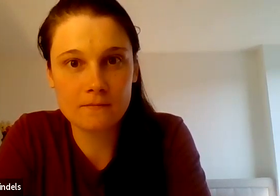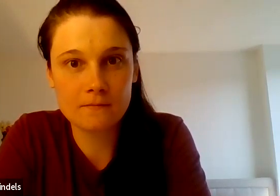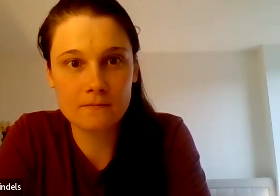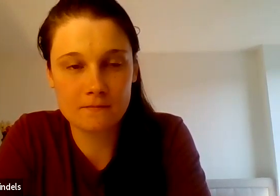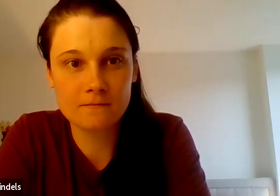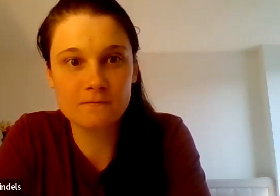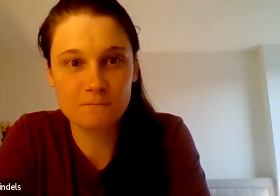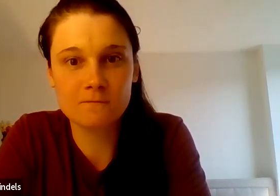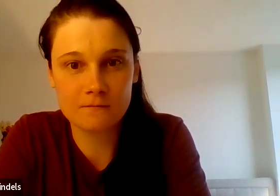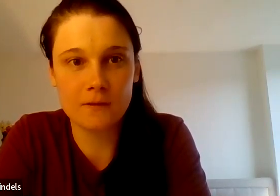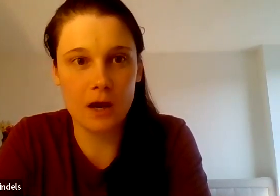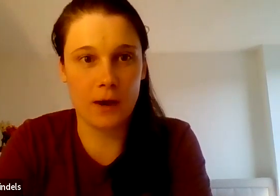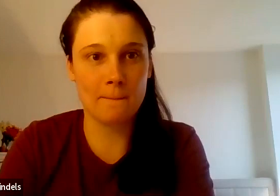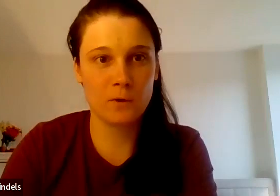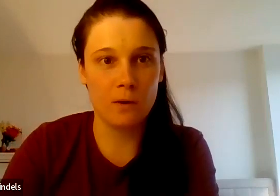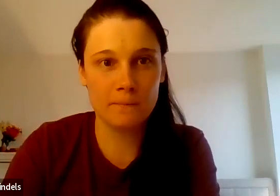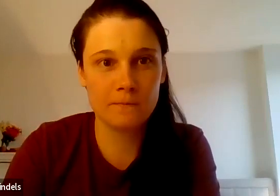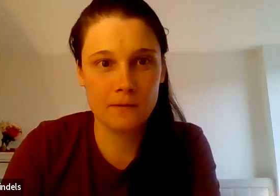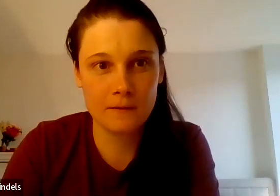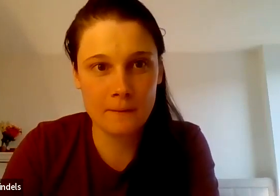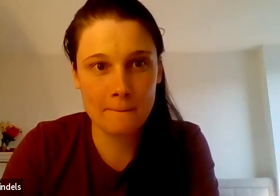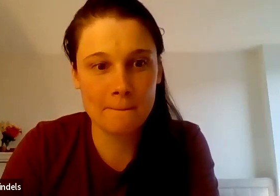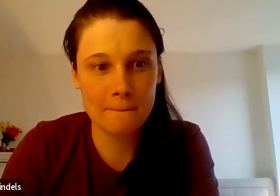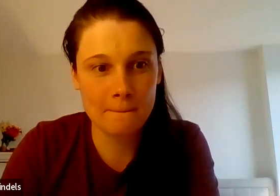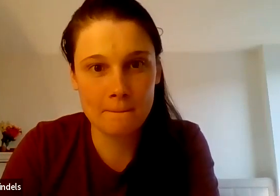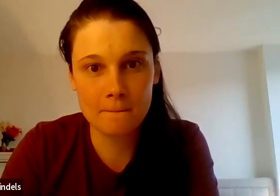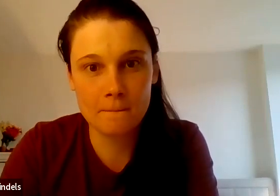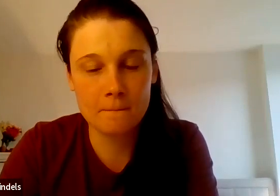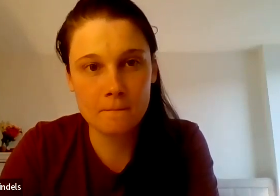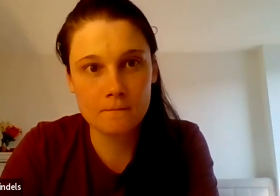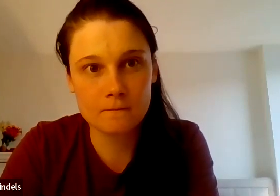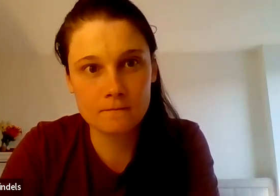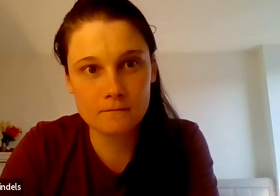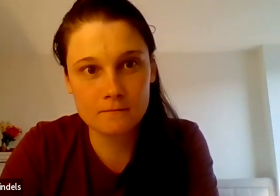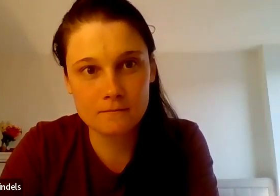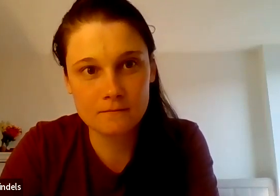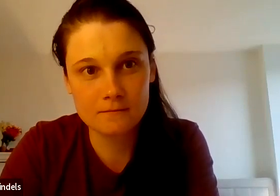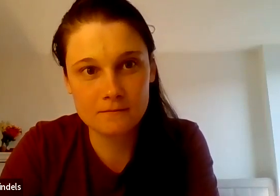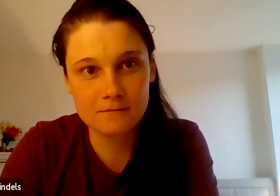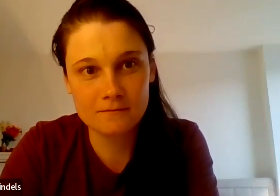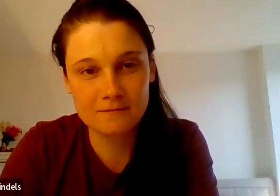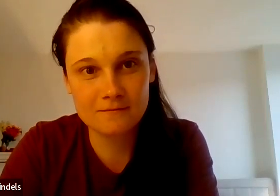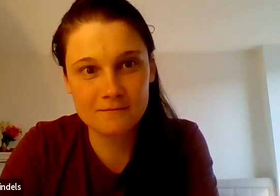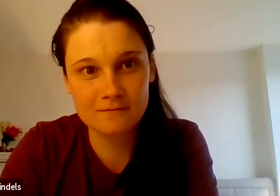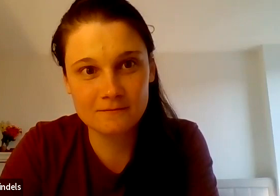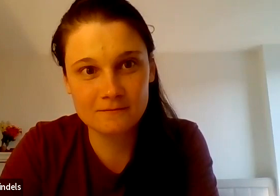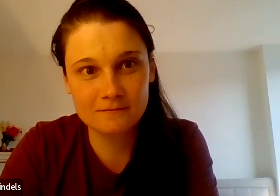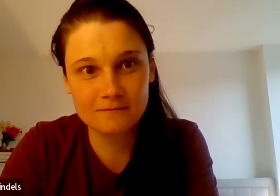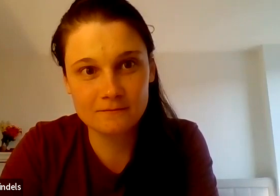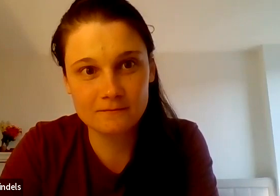Kate. Okay, cool. And that's how you sign Scorch abbreviated. This